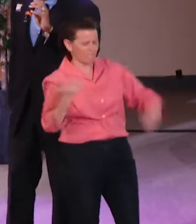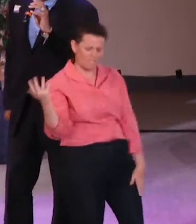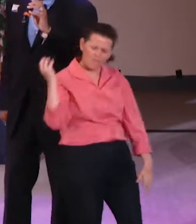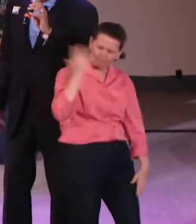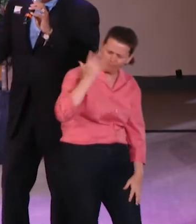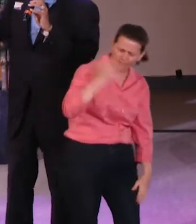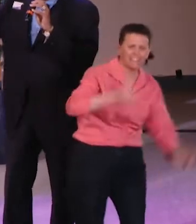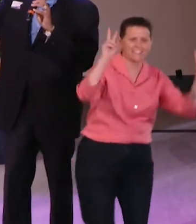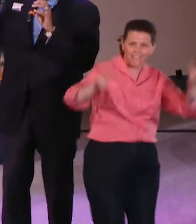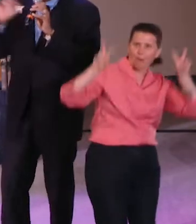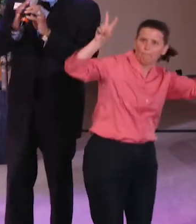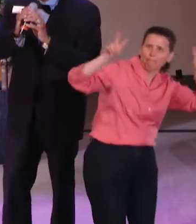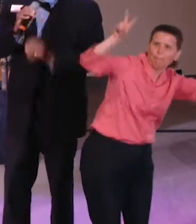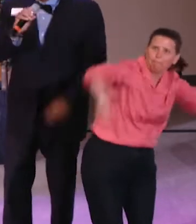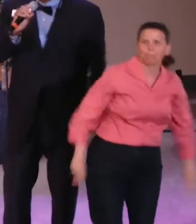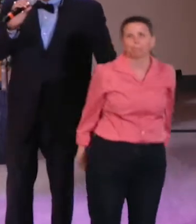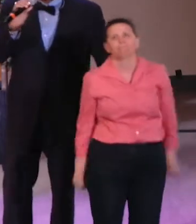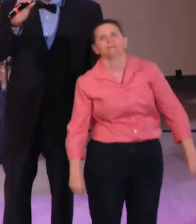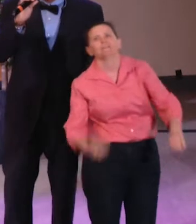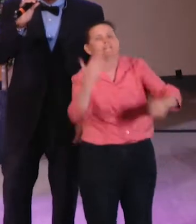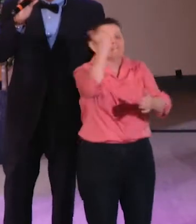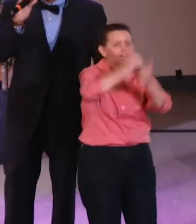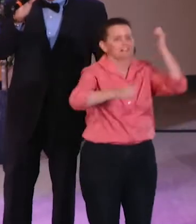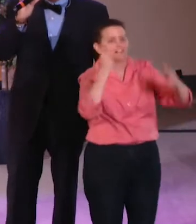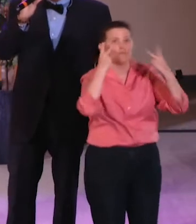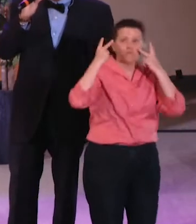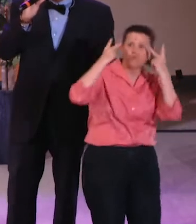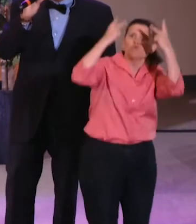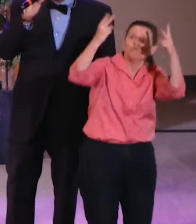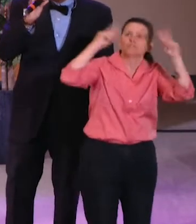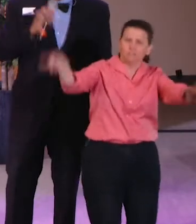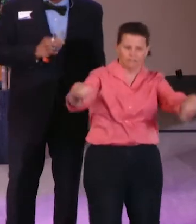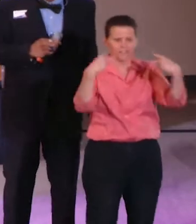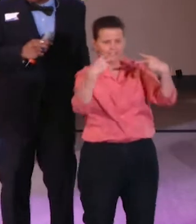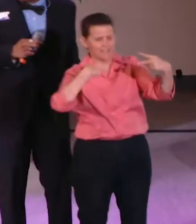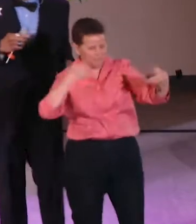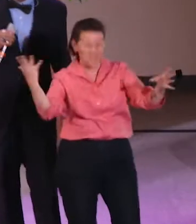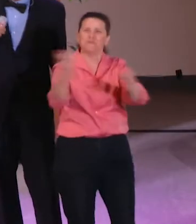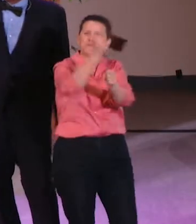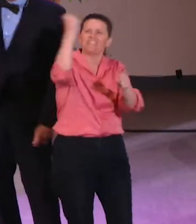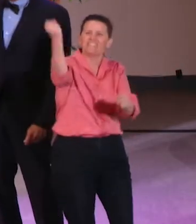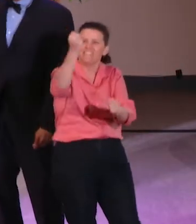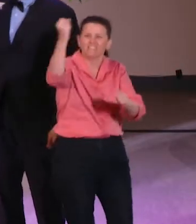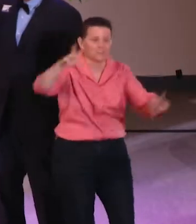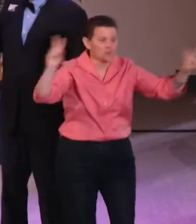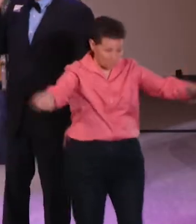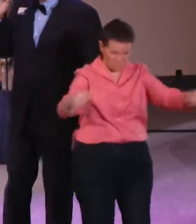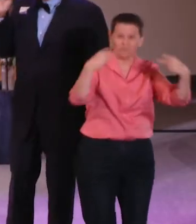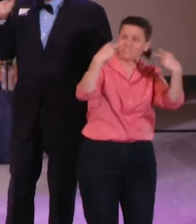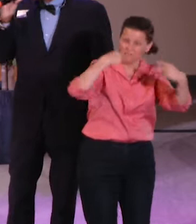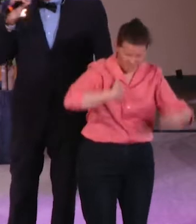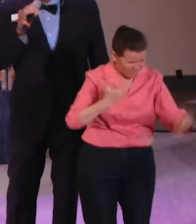got that. I got that. Oh, oh, I got that. Every time you look up, you gon' see me winning. Every time. Every time you look up, you gon' see